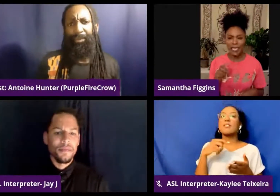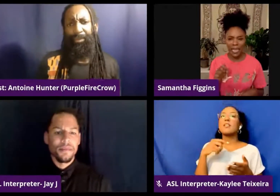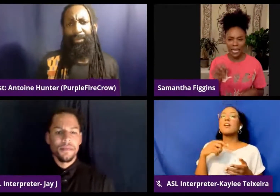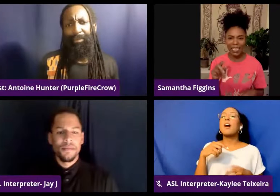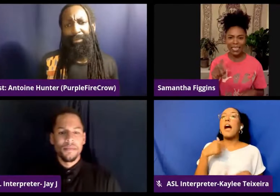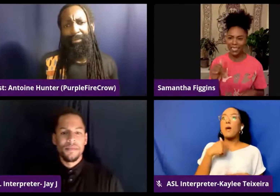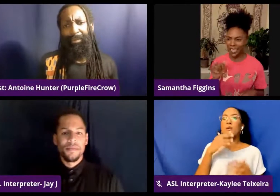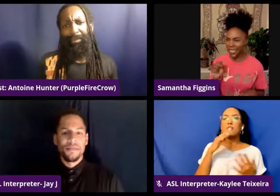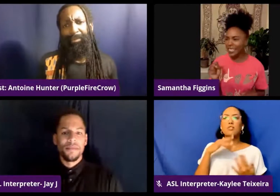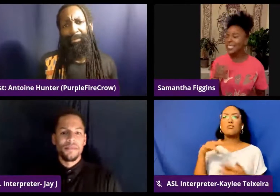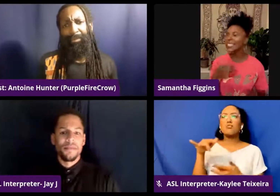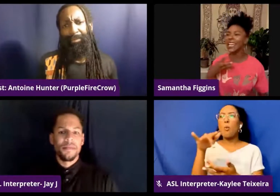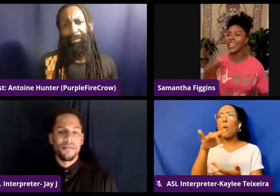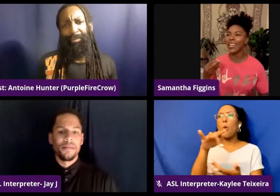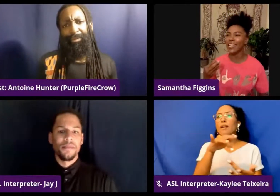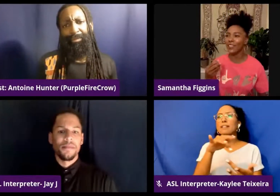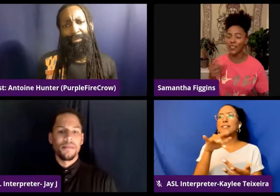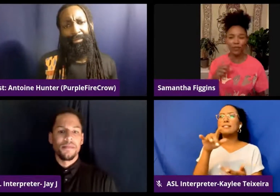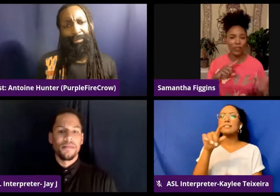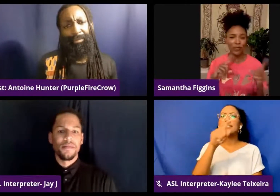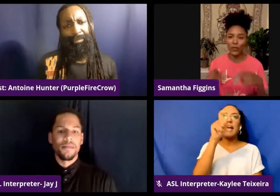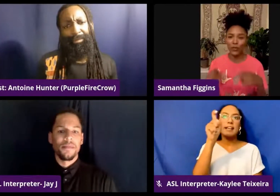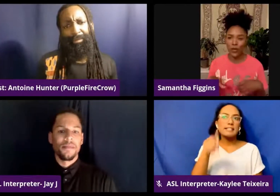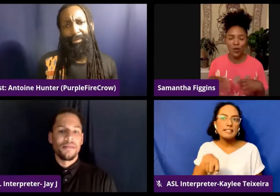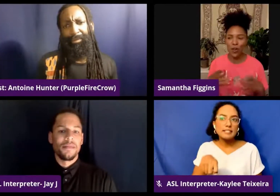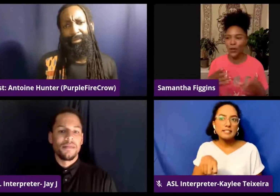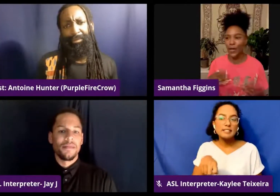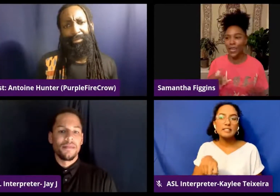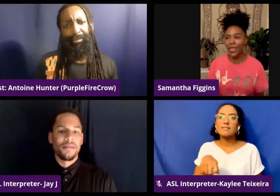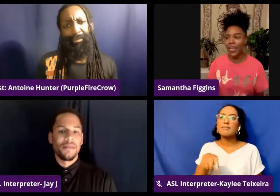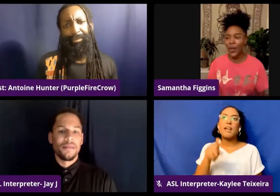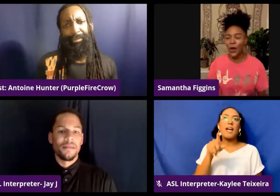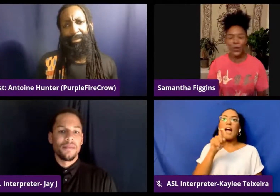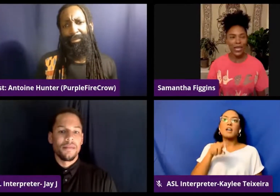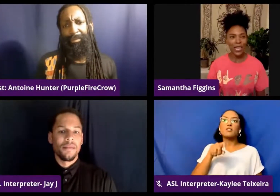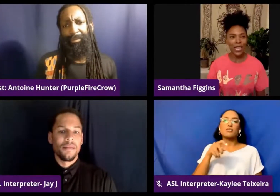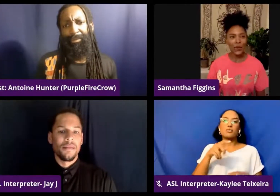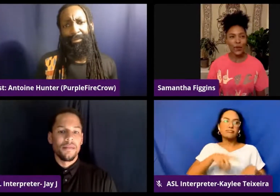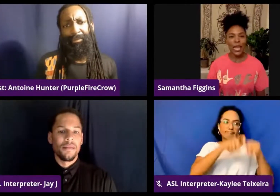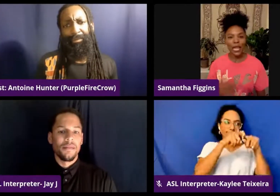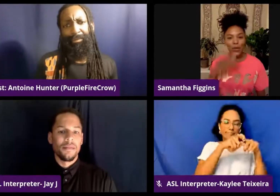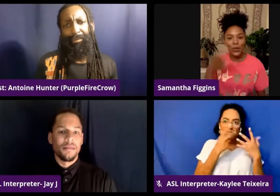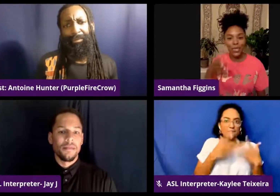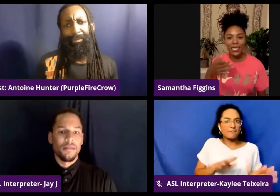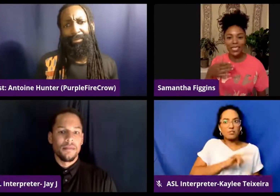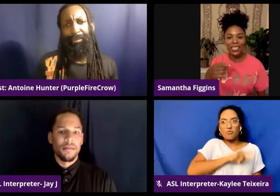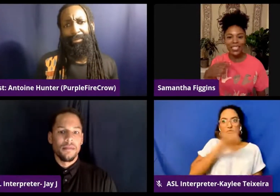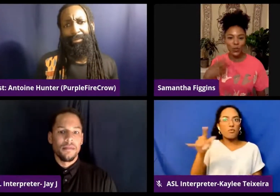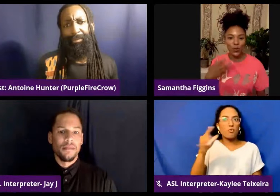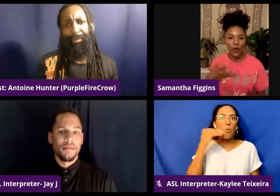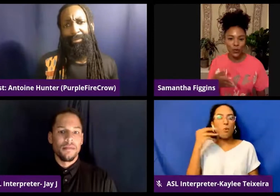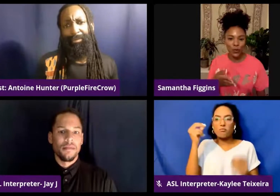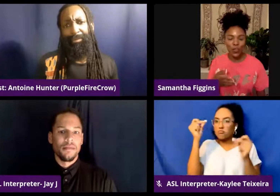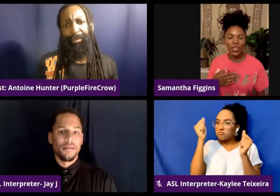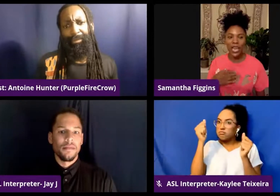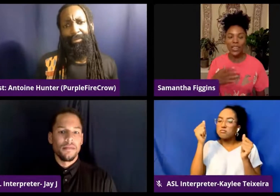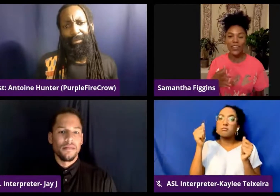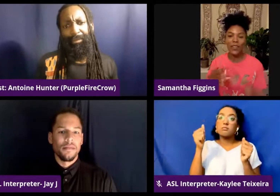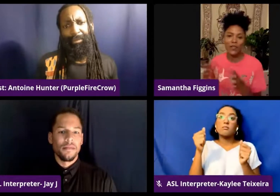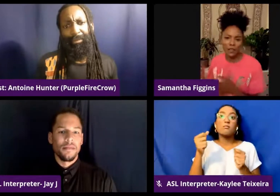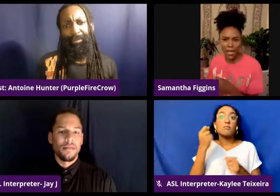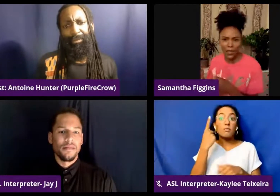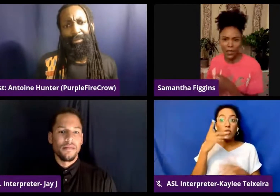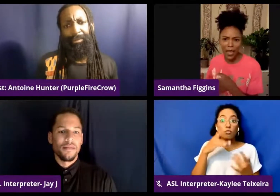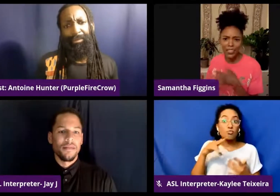in Texas and they flew us home right away. We were 8 weeks into our tour and